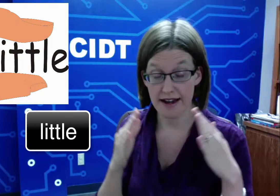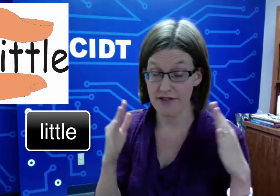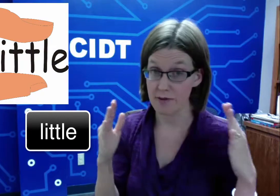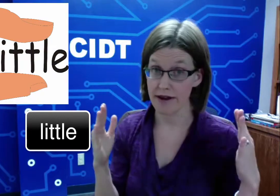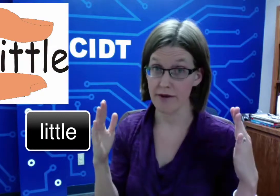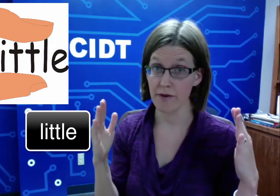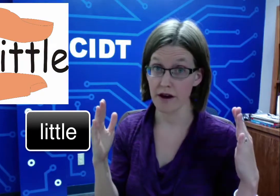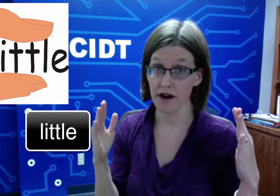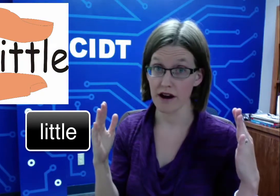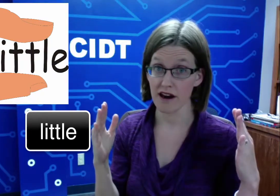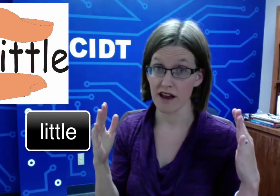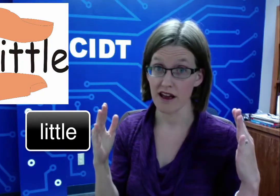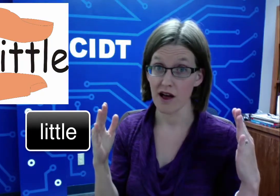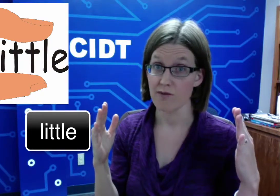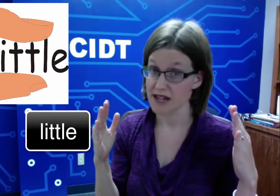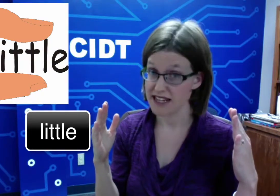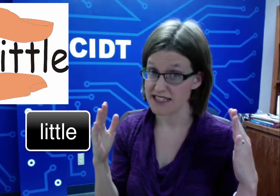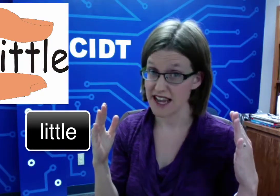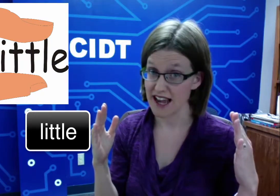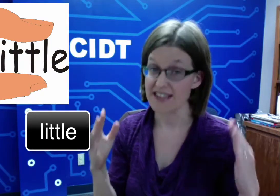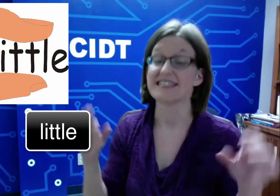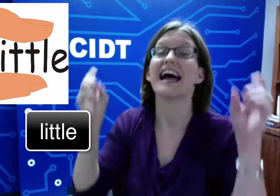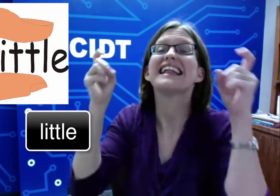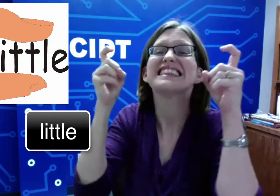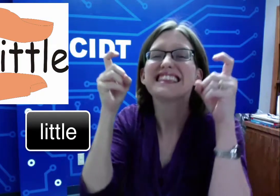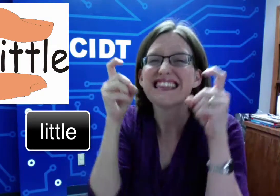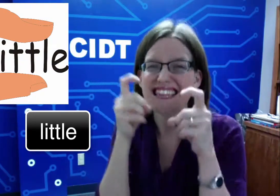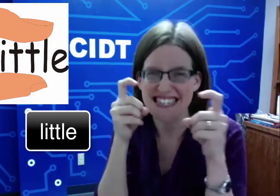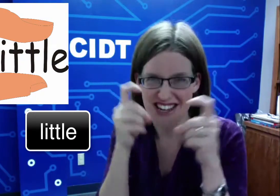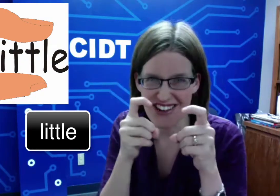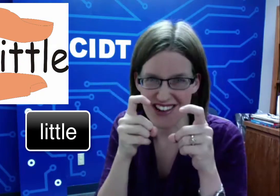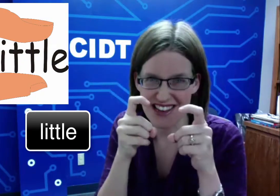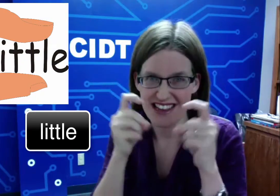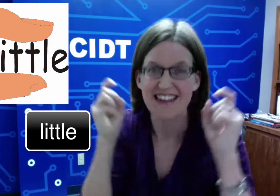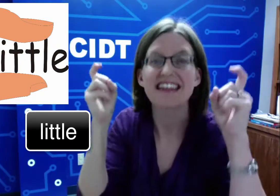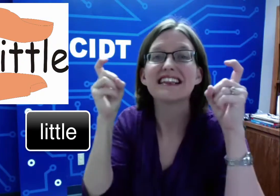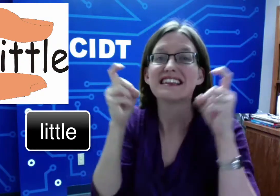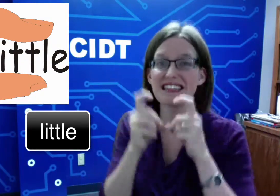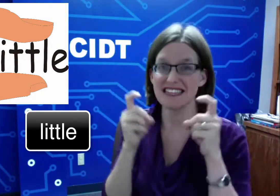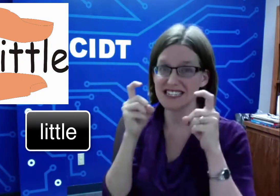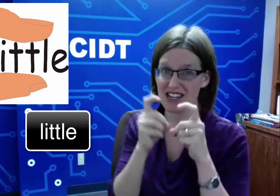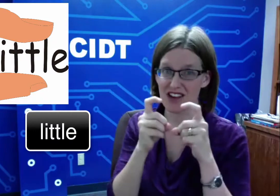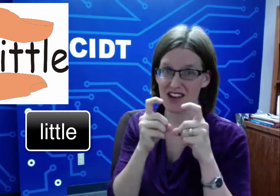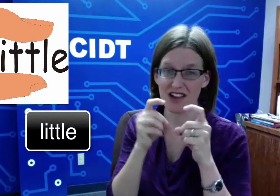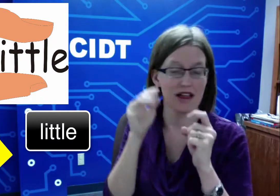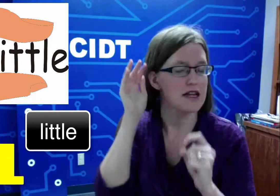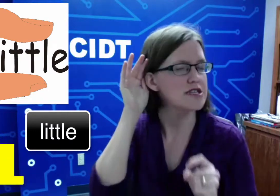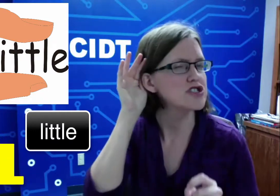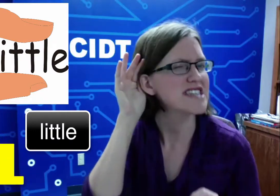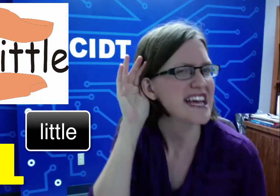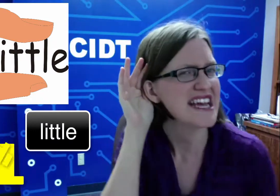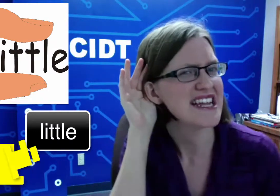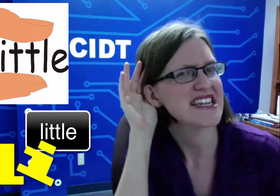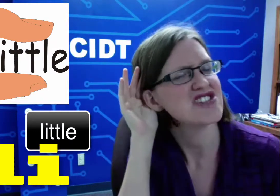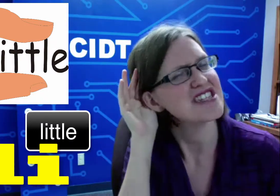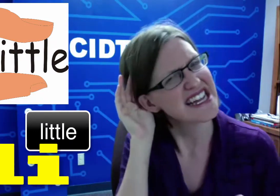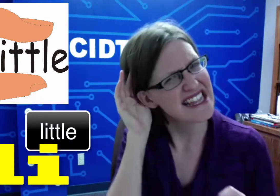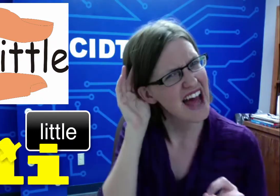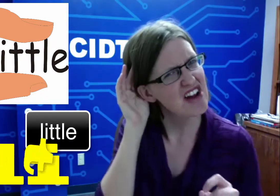of a big word, but it says little. Little. Did you say it? Did you say it loud